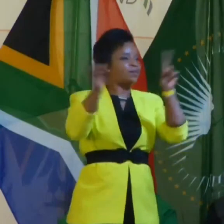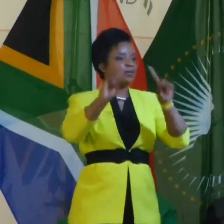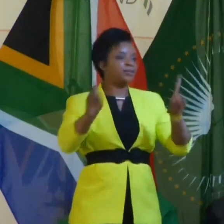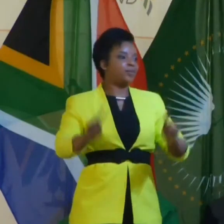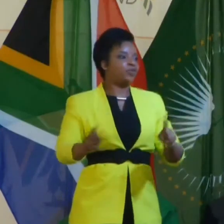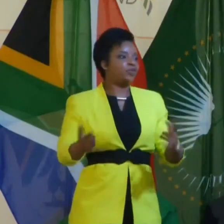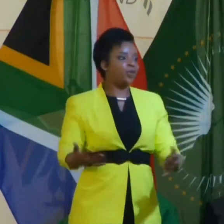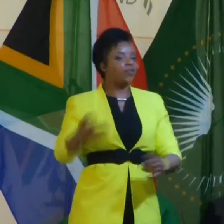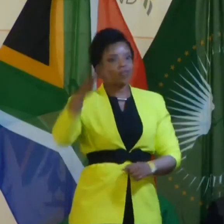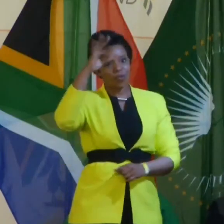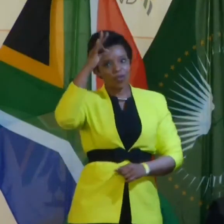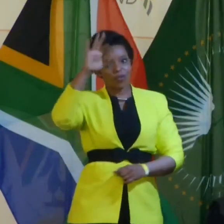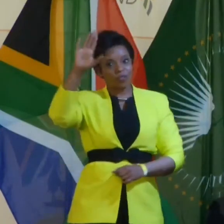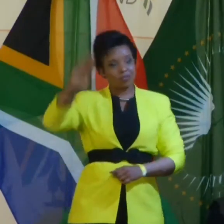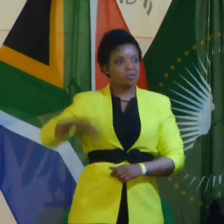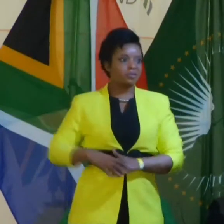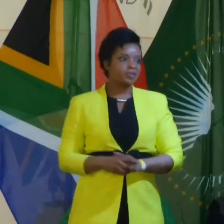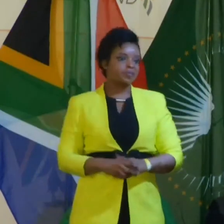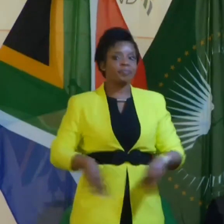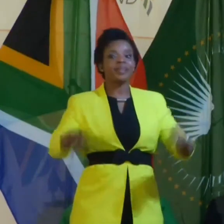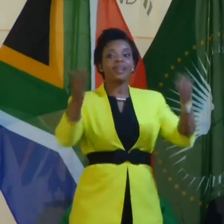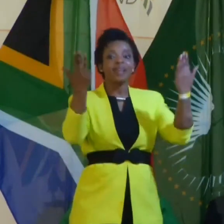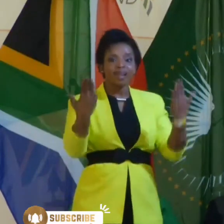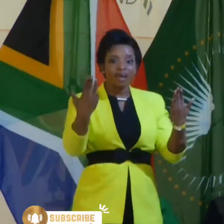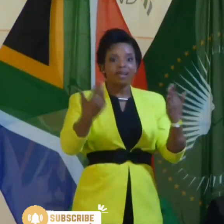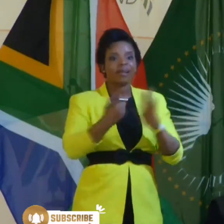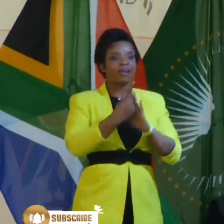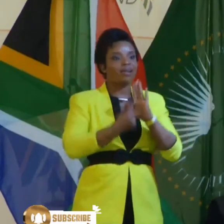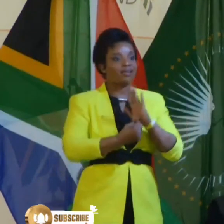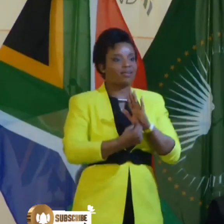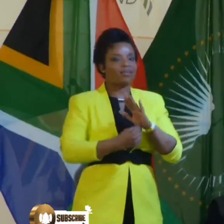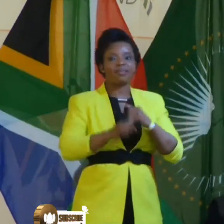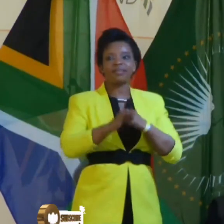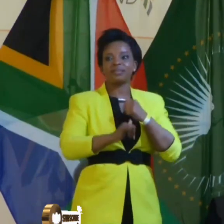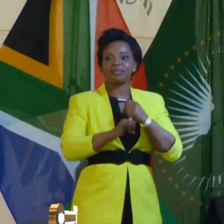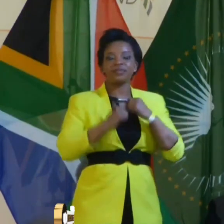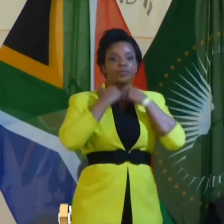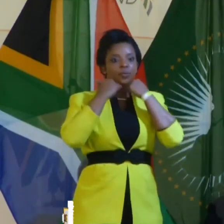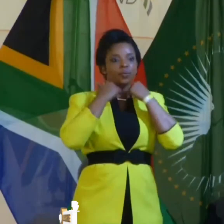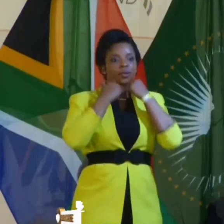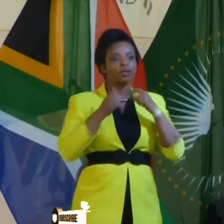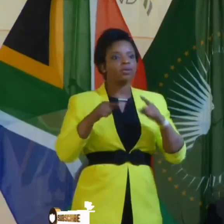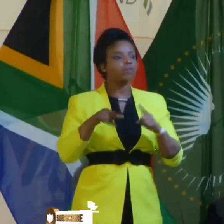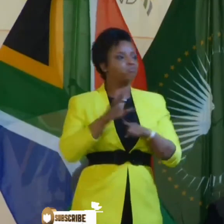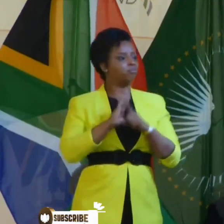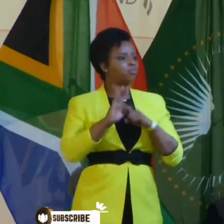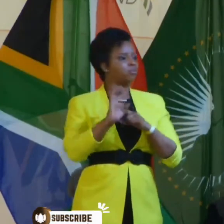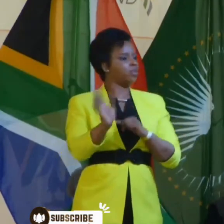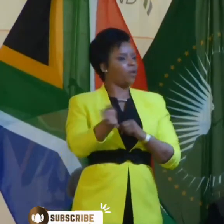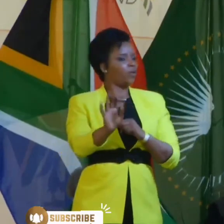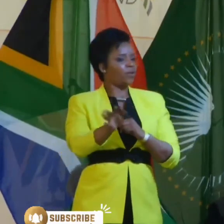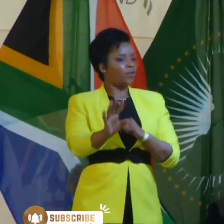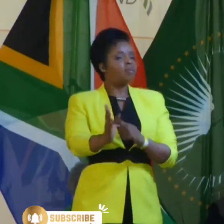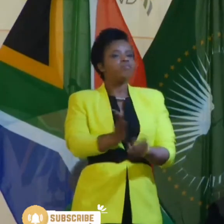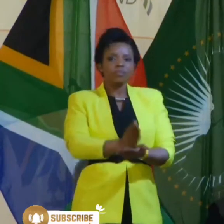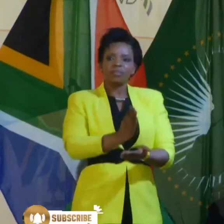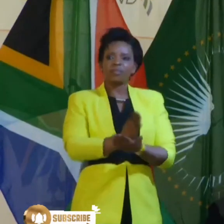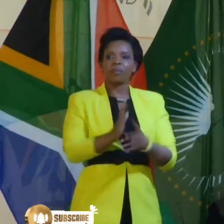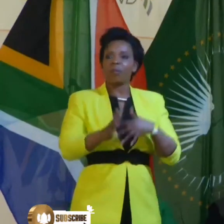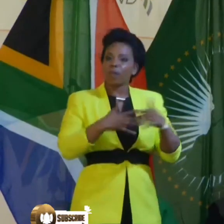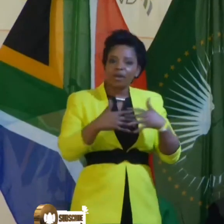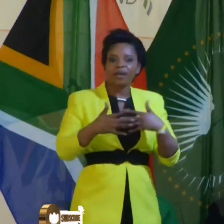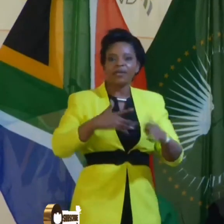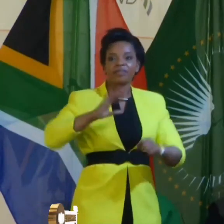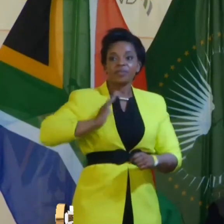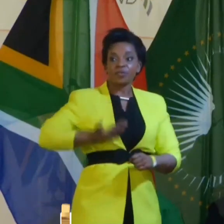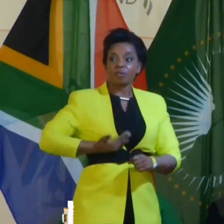9th of August is not a ritual. The 9th of August is a reaffirmation that whatever women want in